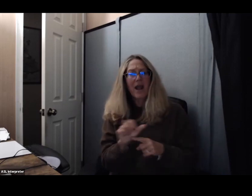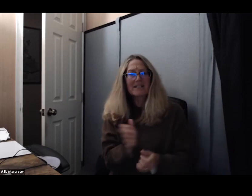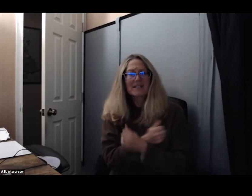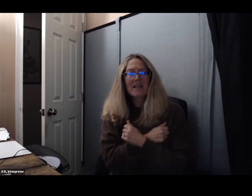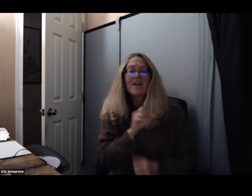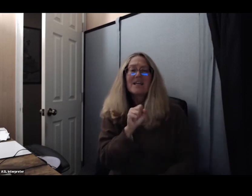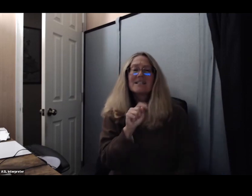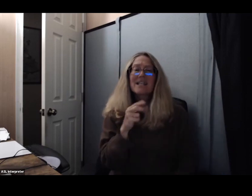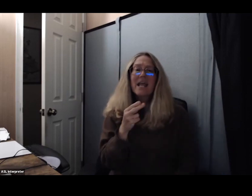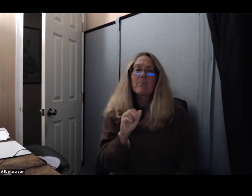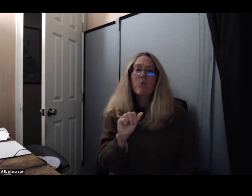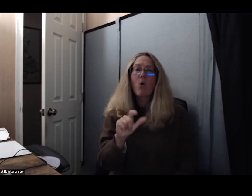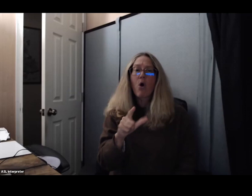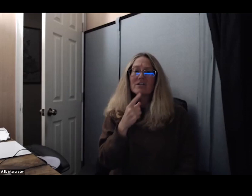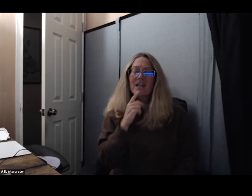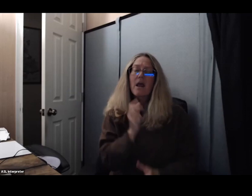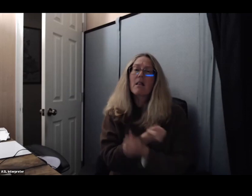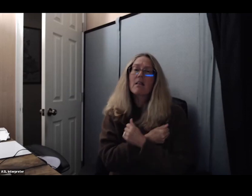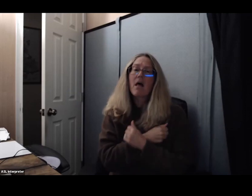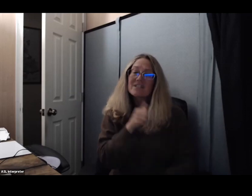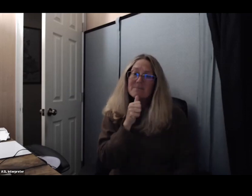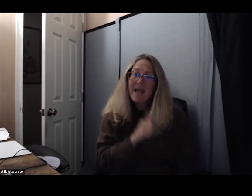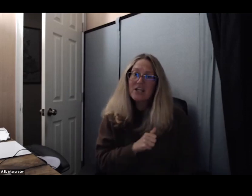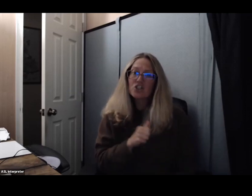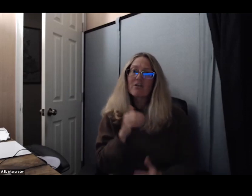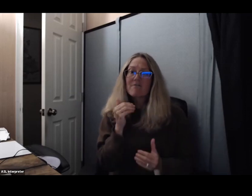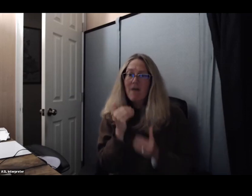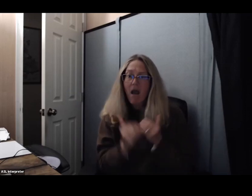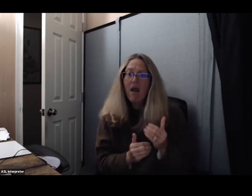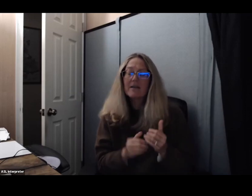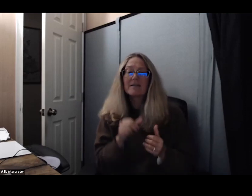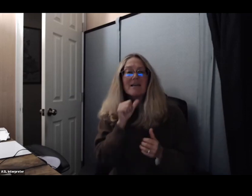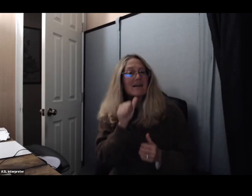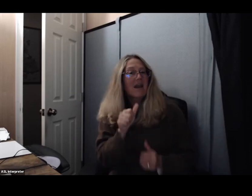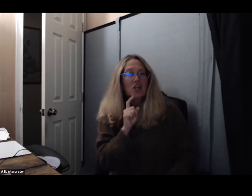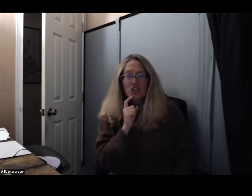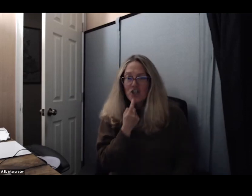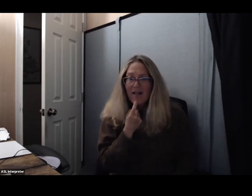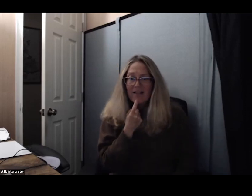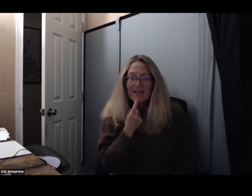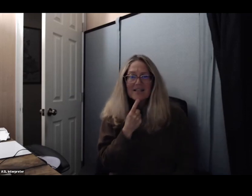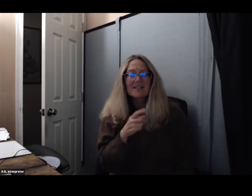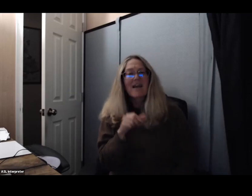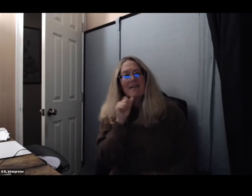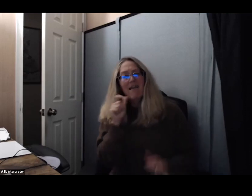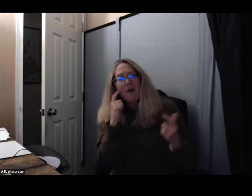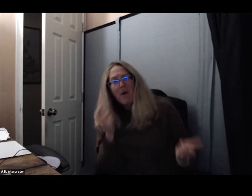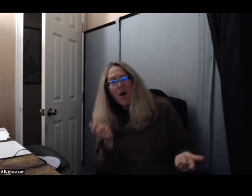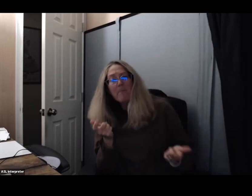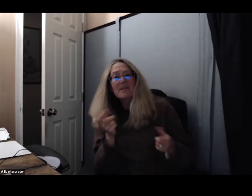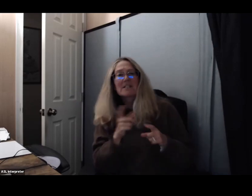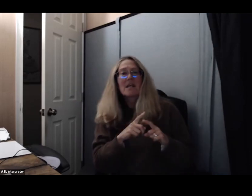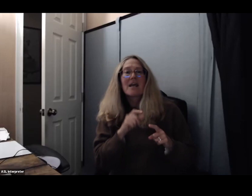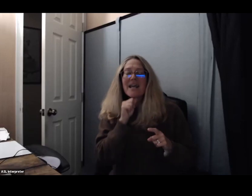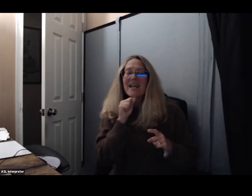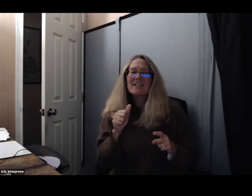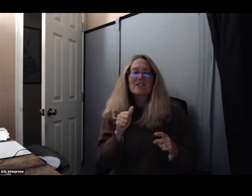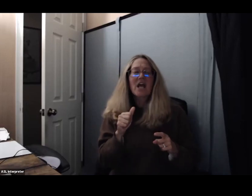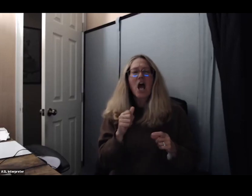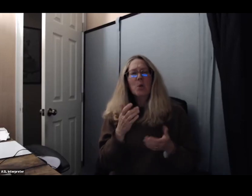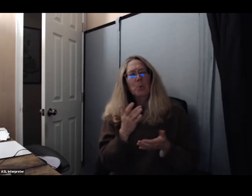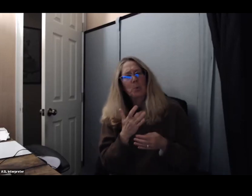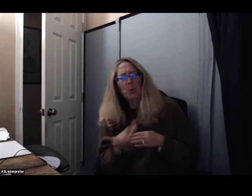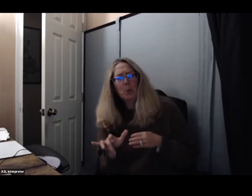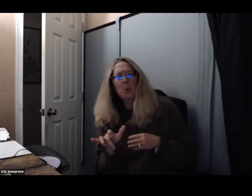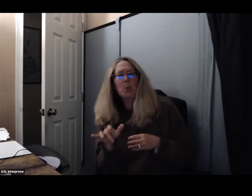so eloquently said, love is patient, love is kind. It is not jealous, it is not pompous, it is not inflated, it is not